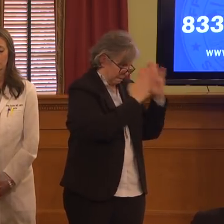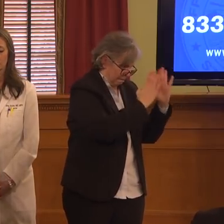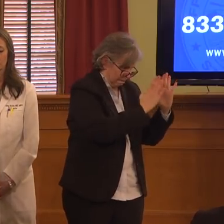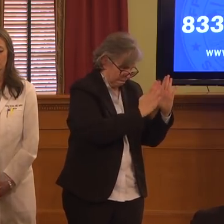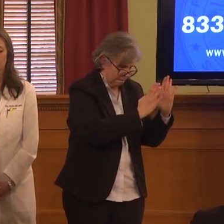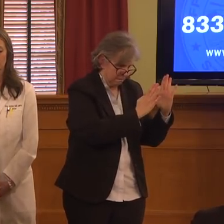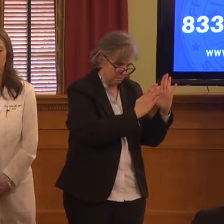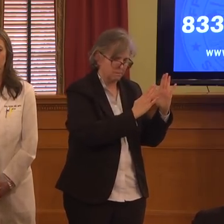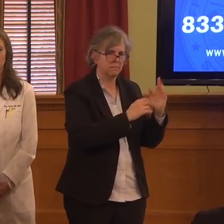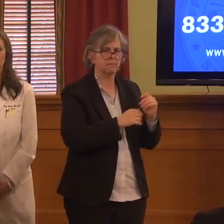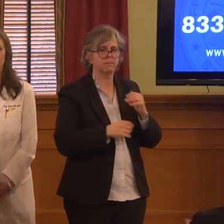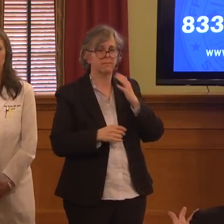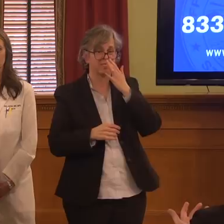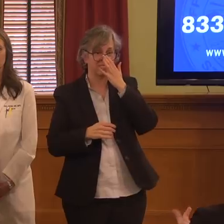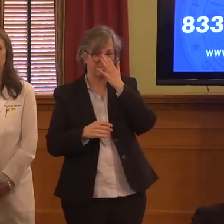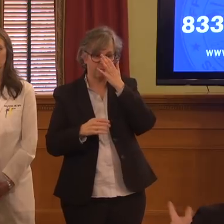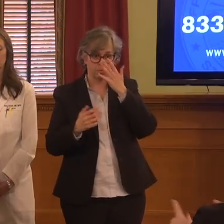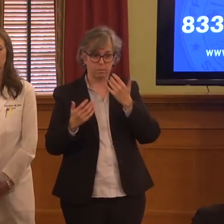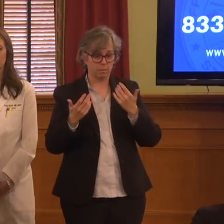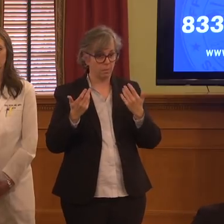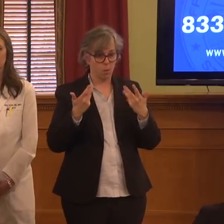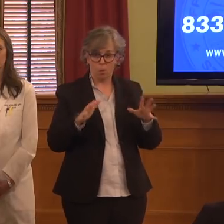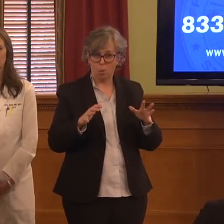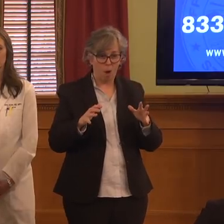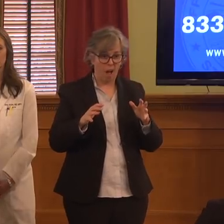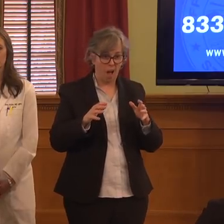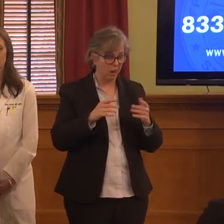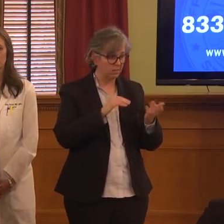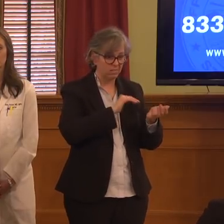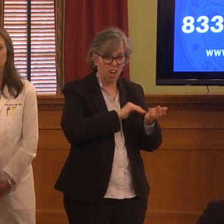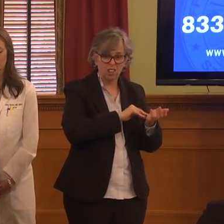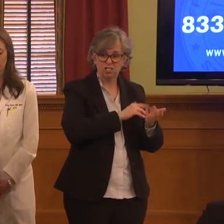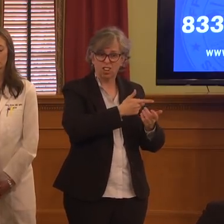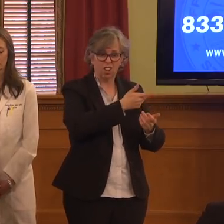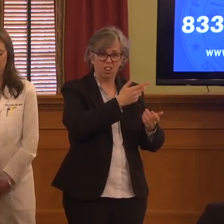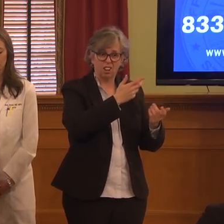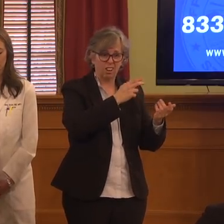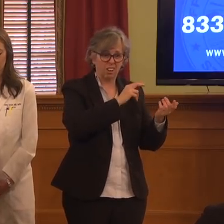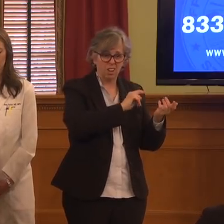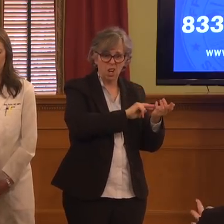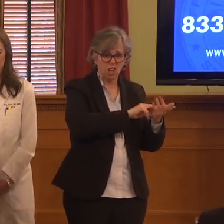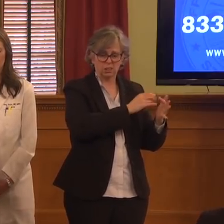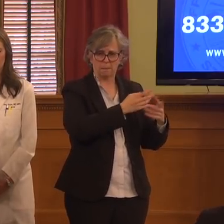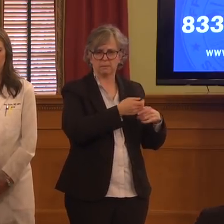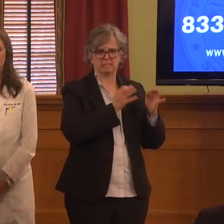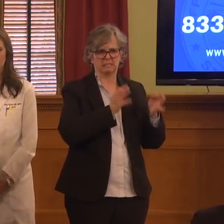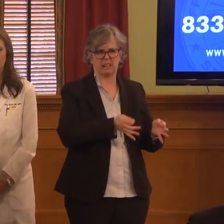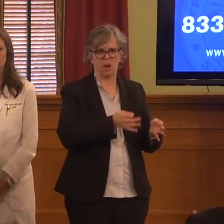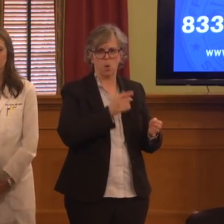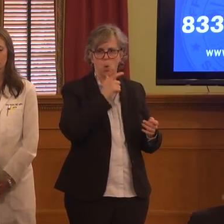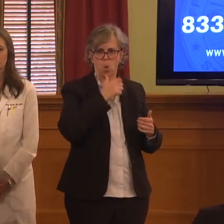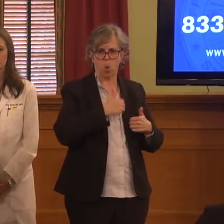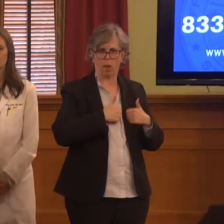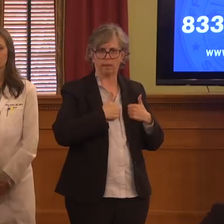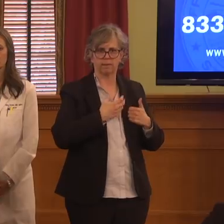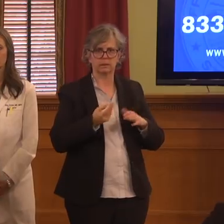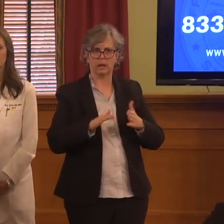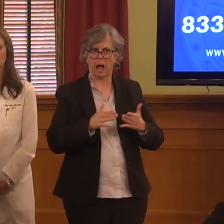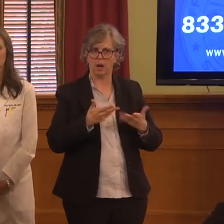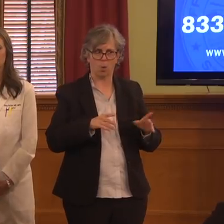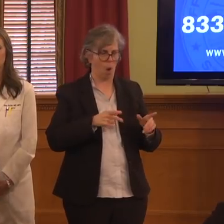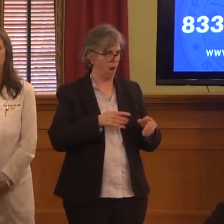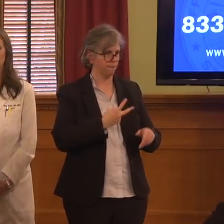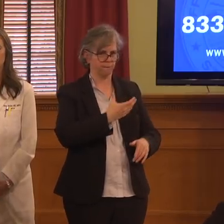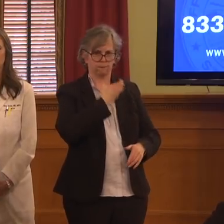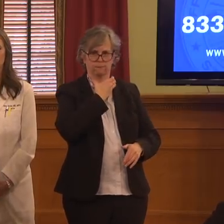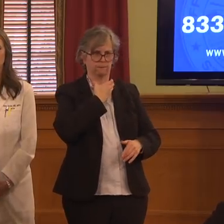our medical providers are making life and death decisions of who lives and who dies. That is something that is simply